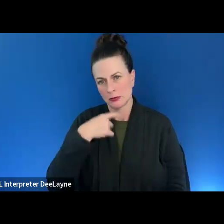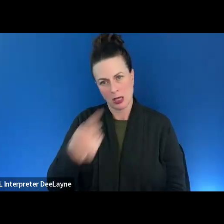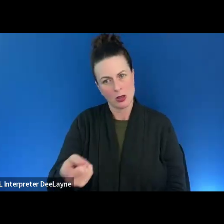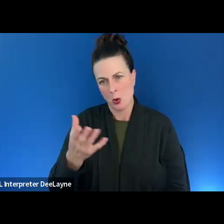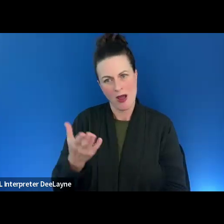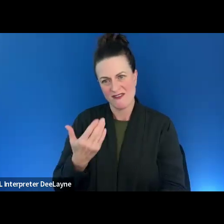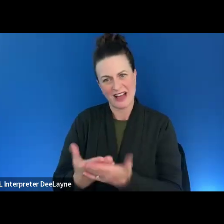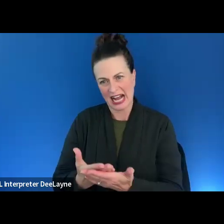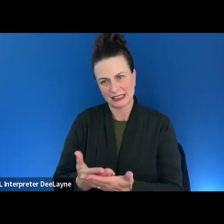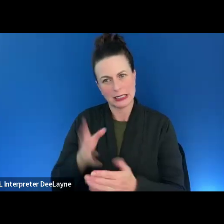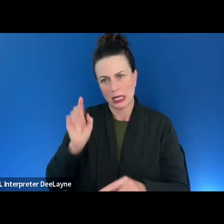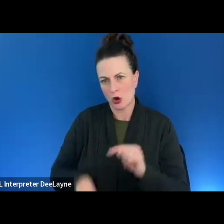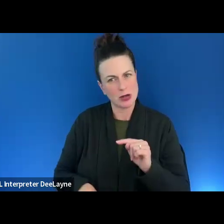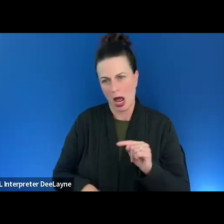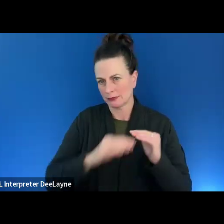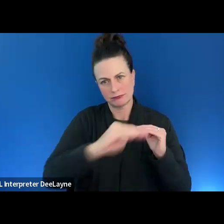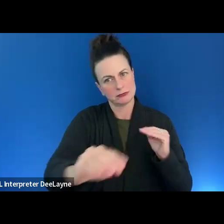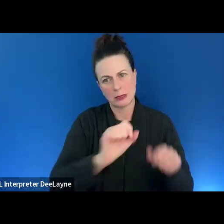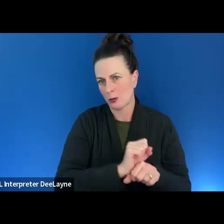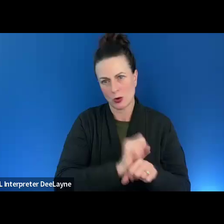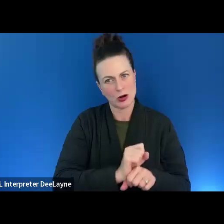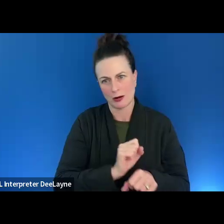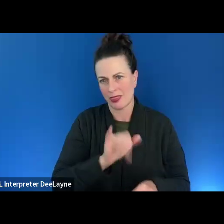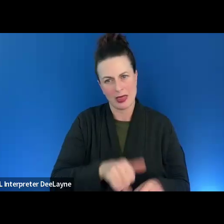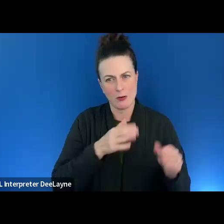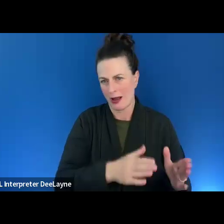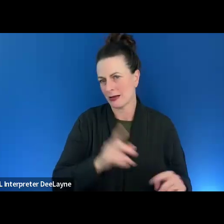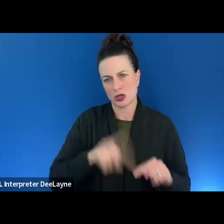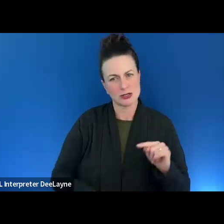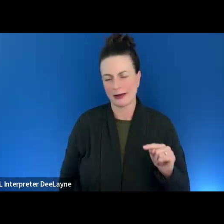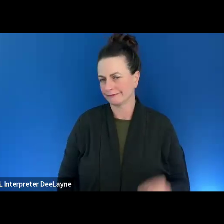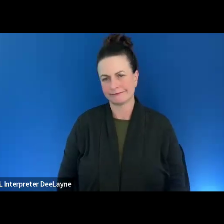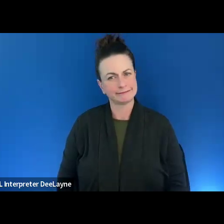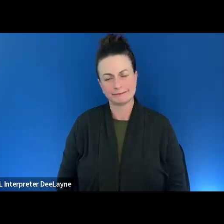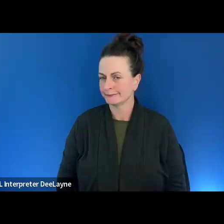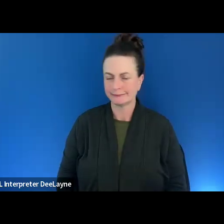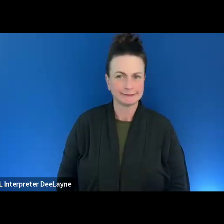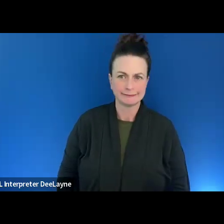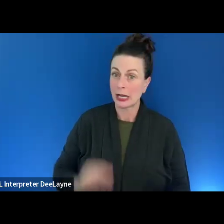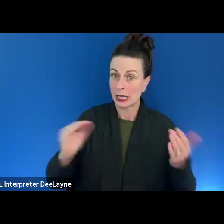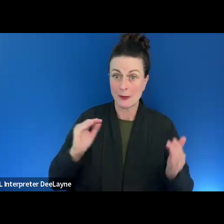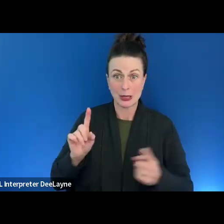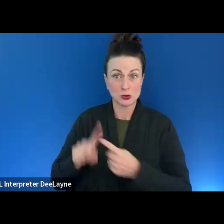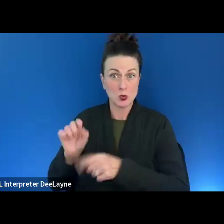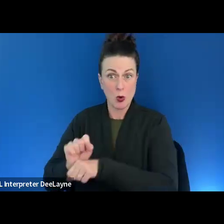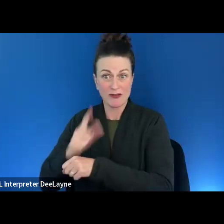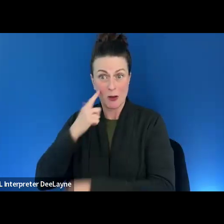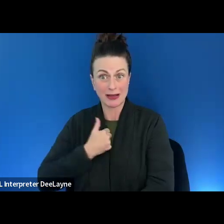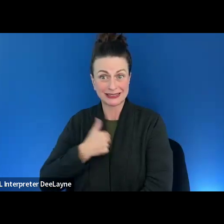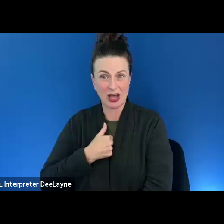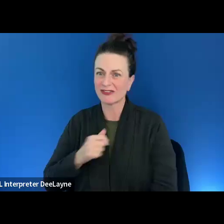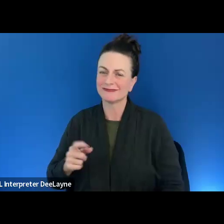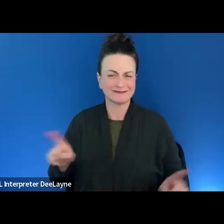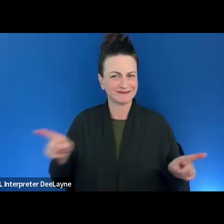fact I would not be sustainably, I wouldn't be able to sustain myself financially in comparison to being